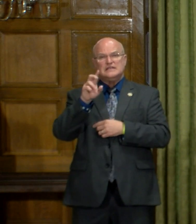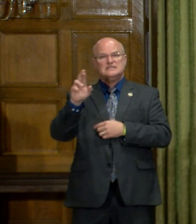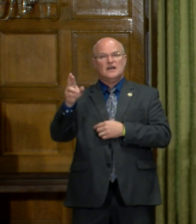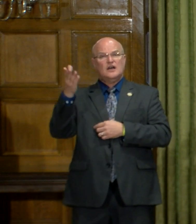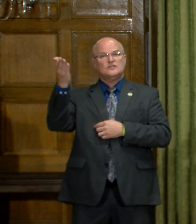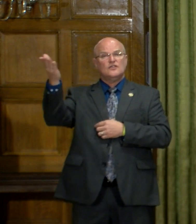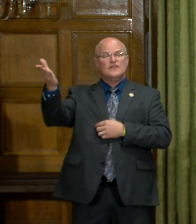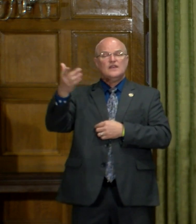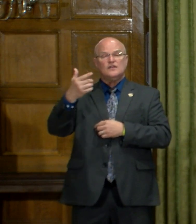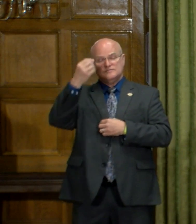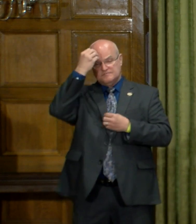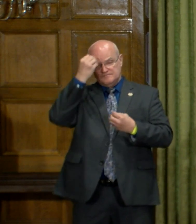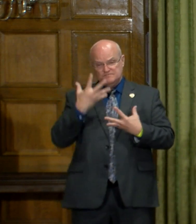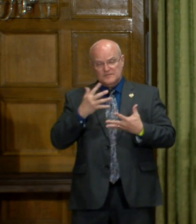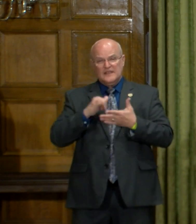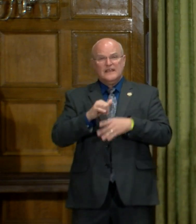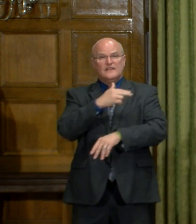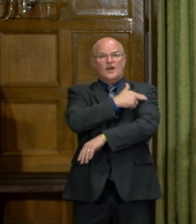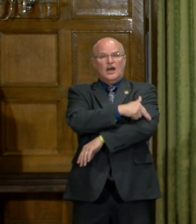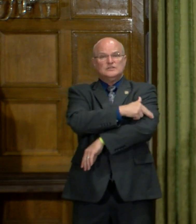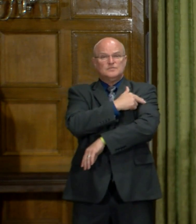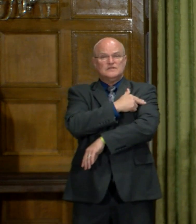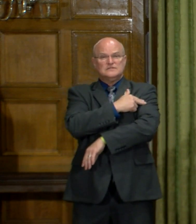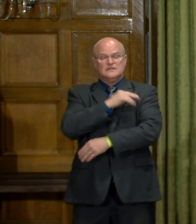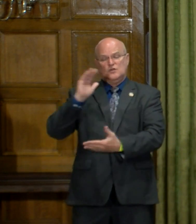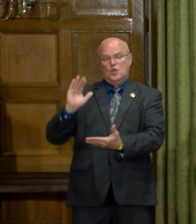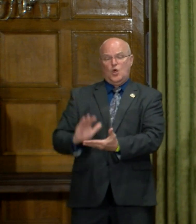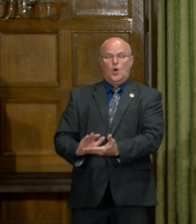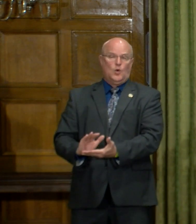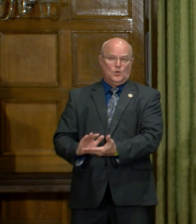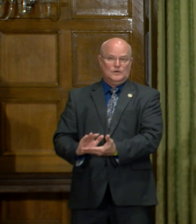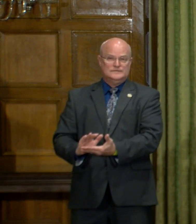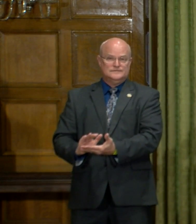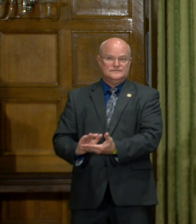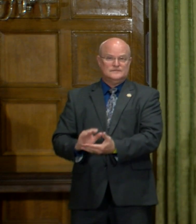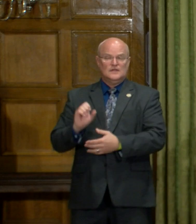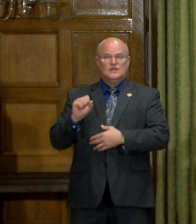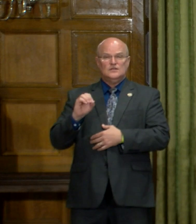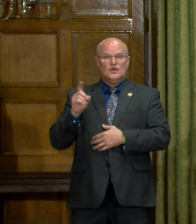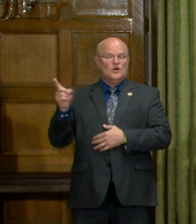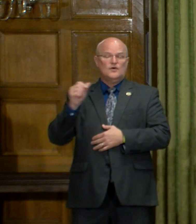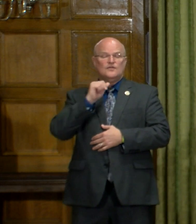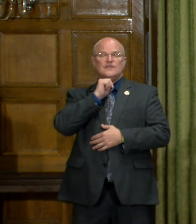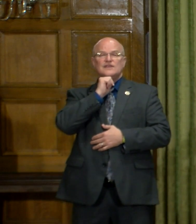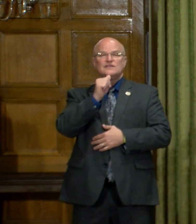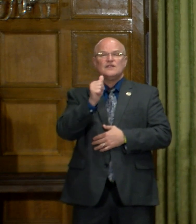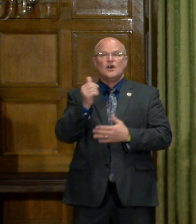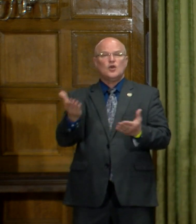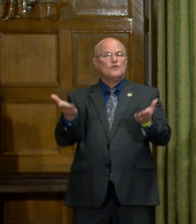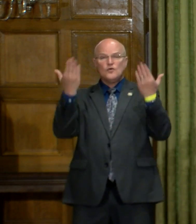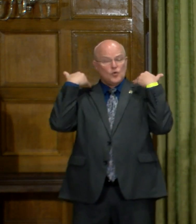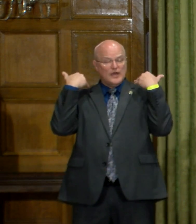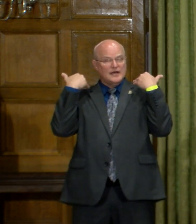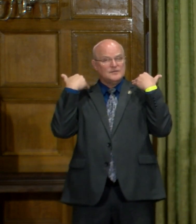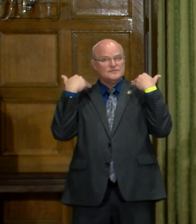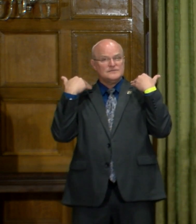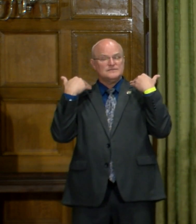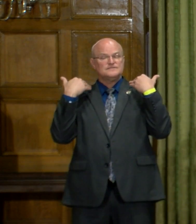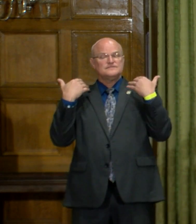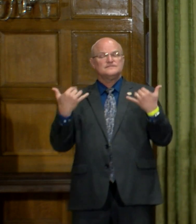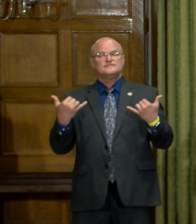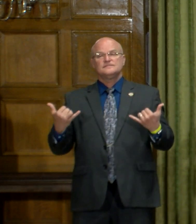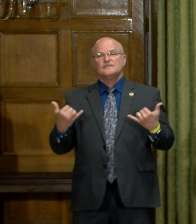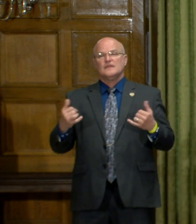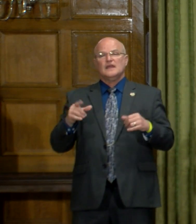doctor there who indicated their hospitalization is very low, and so they're not overwhelmed by any